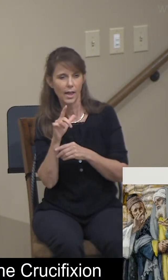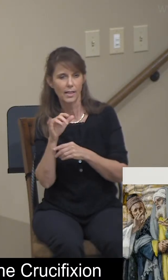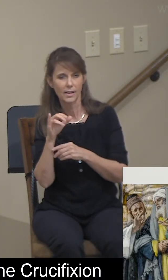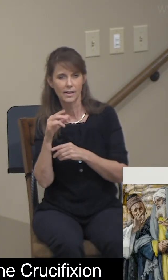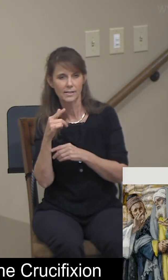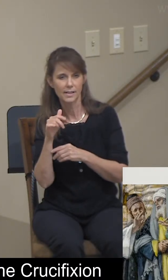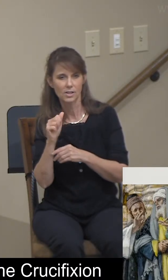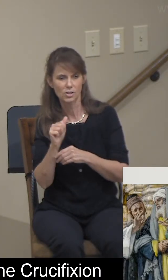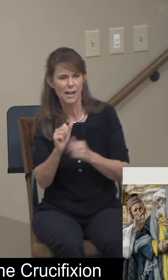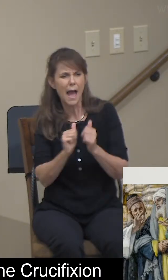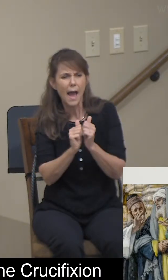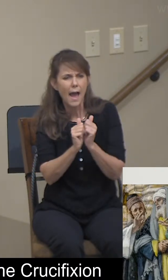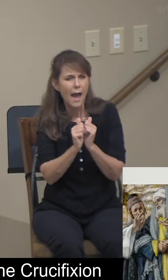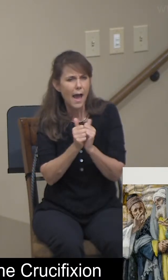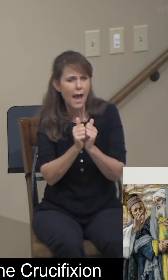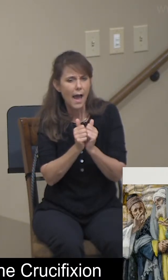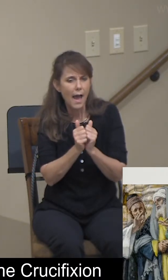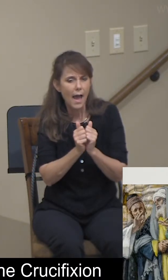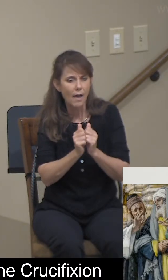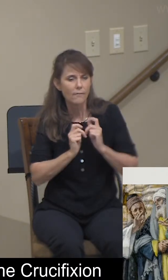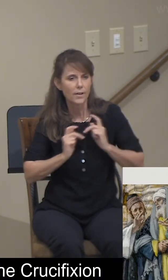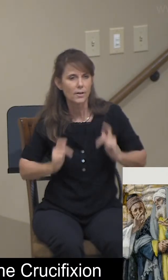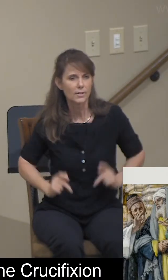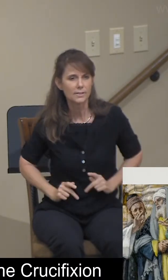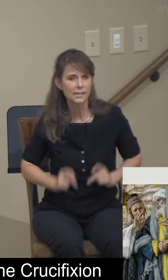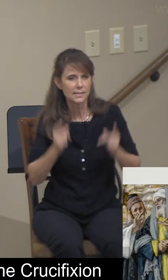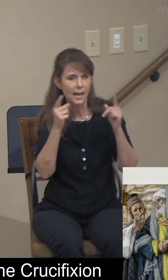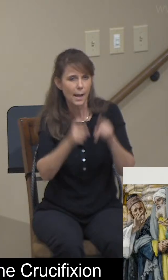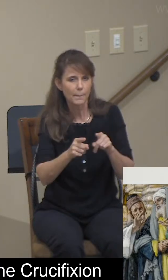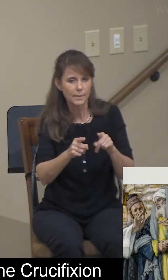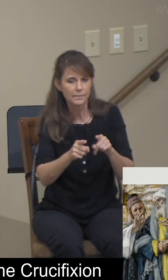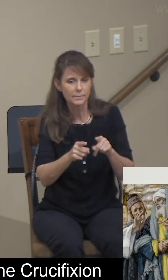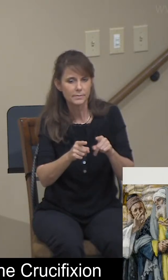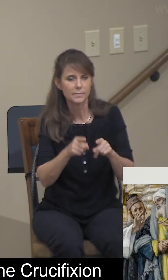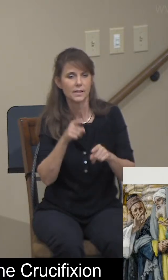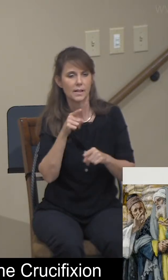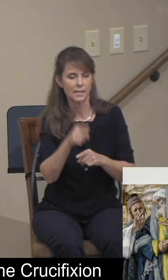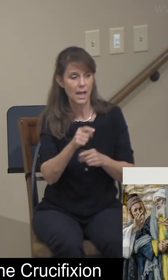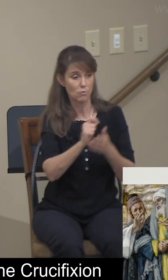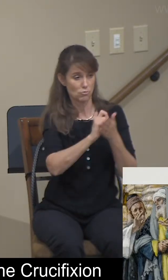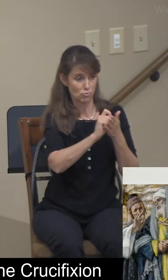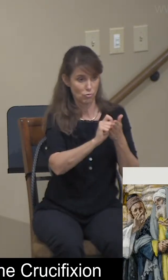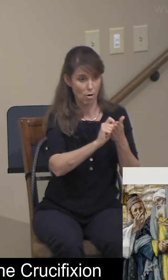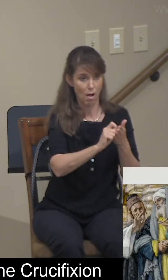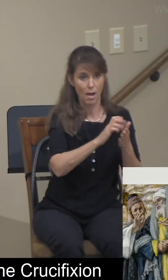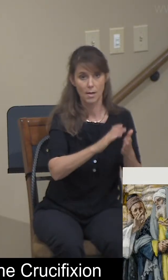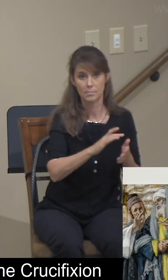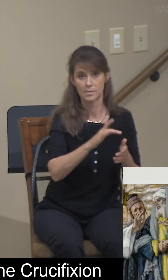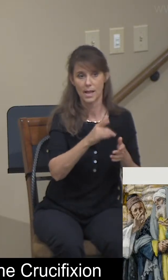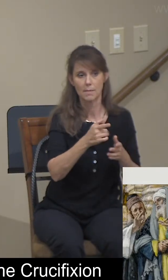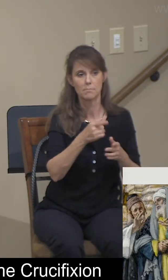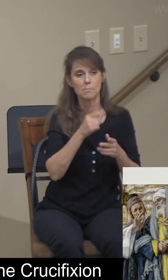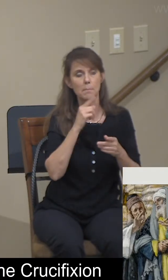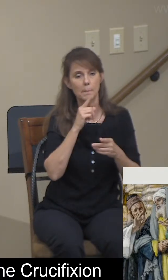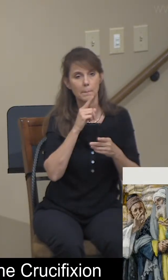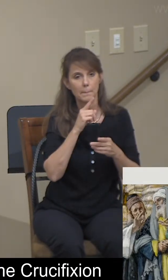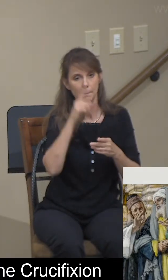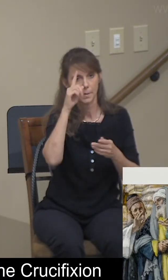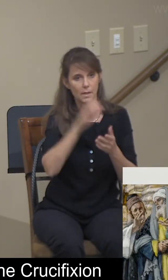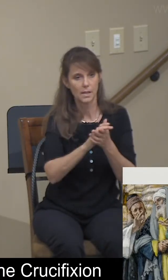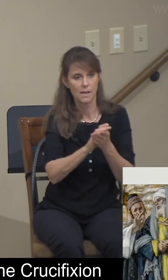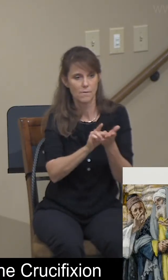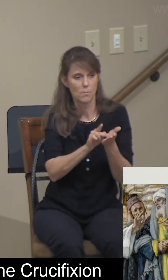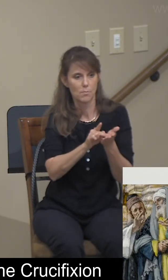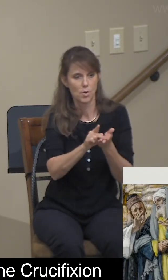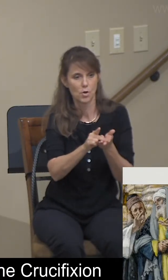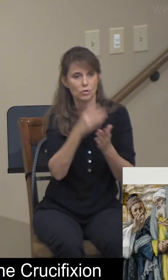emerge. The Pharisees are a separatist party. They're formed from the scribes and sages and believe in the purification of Judaism. This